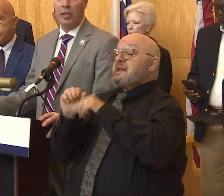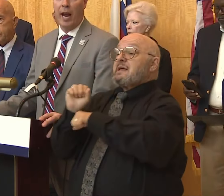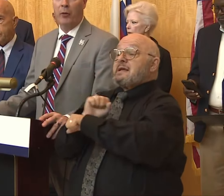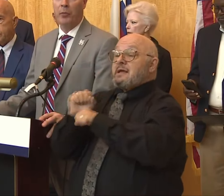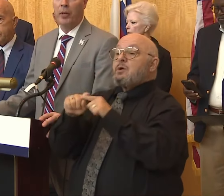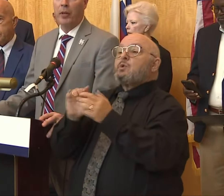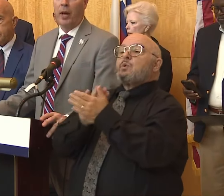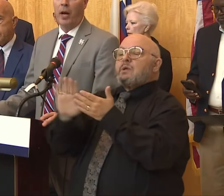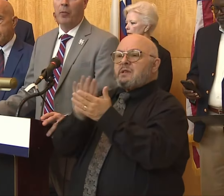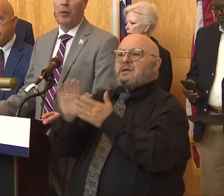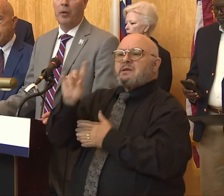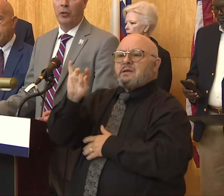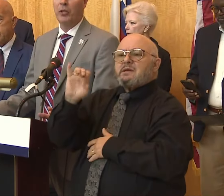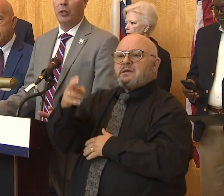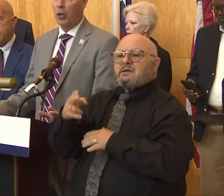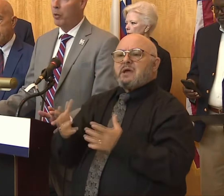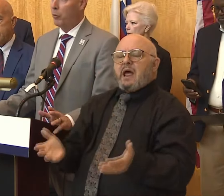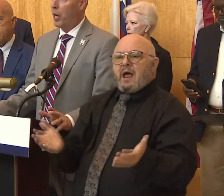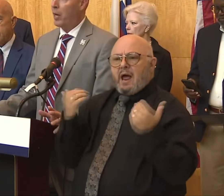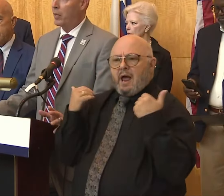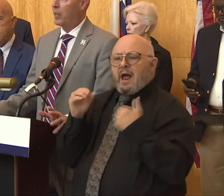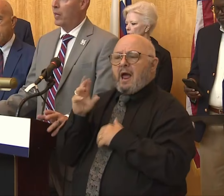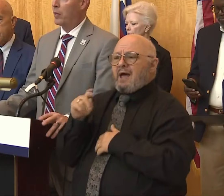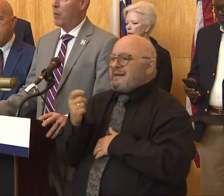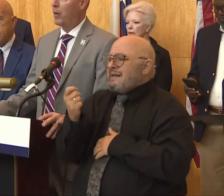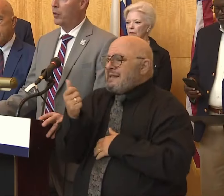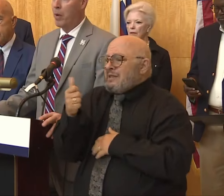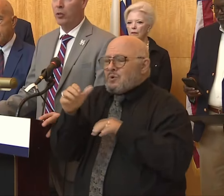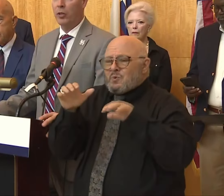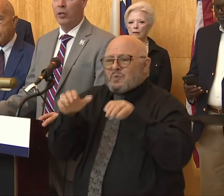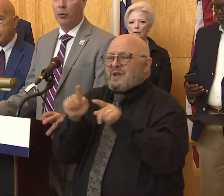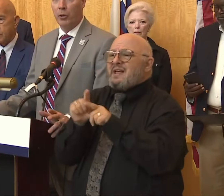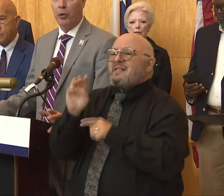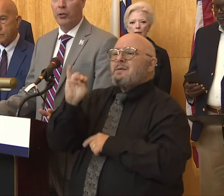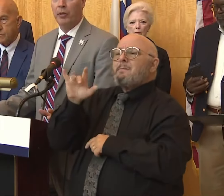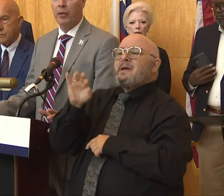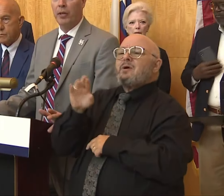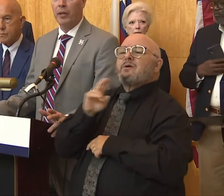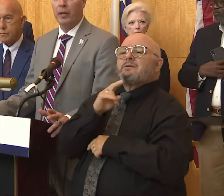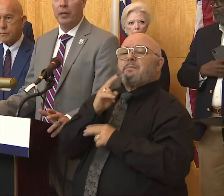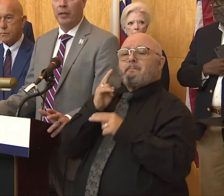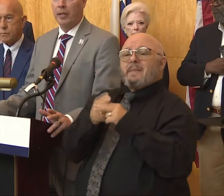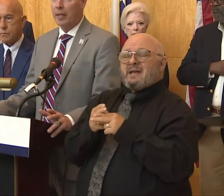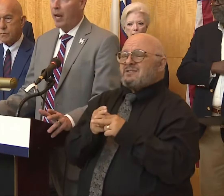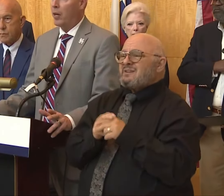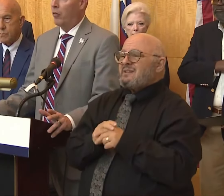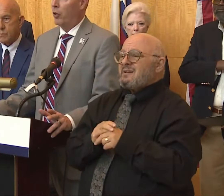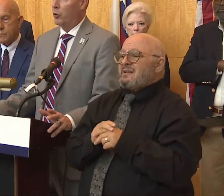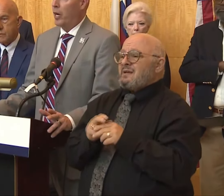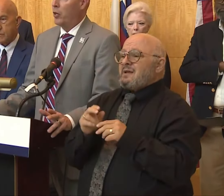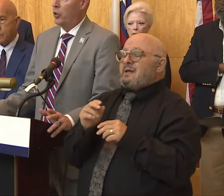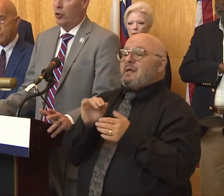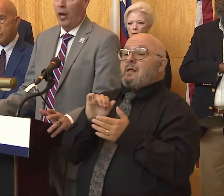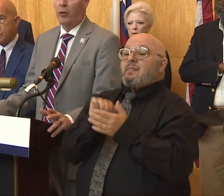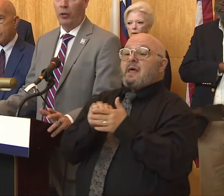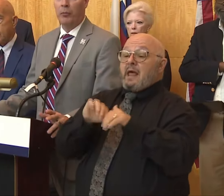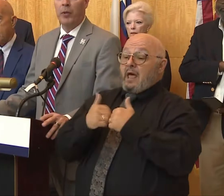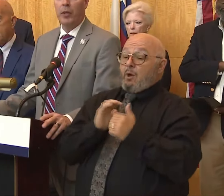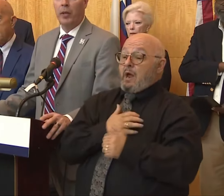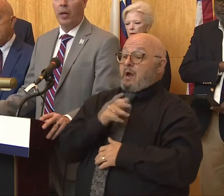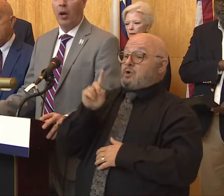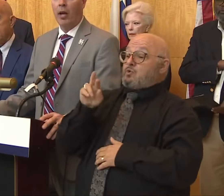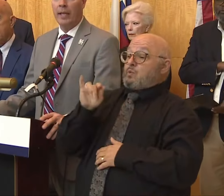those ditches out. Just a little bit of rain, as the mayor has mentioned, as a result of the state of our drainage in